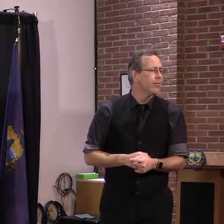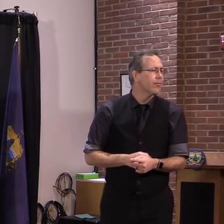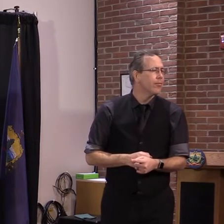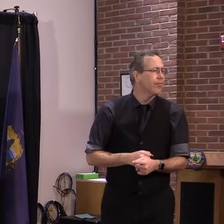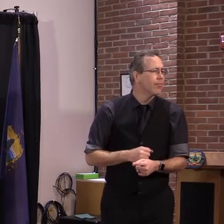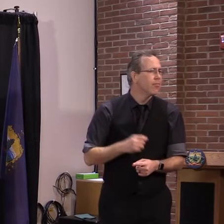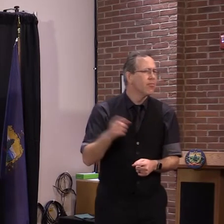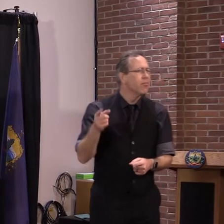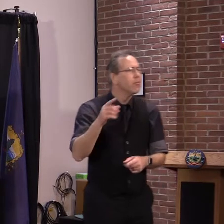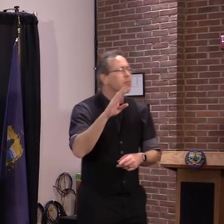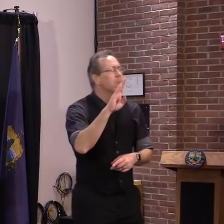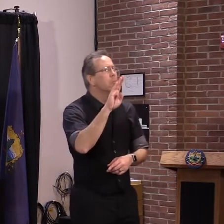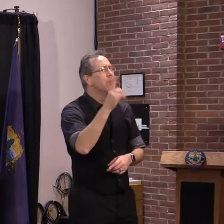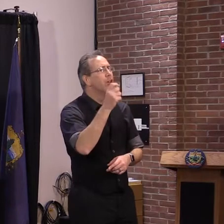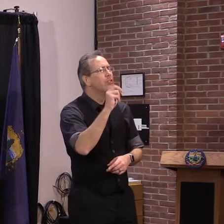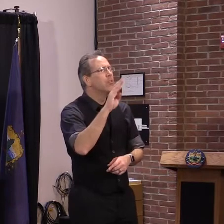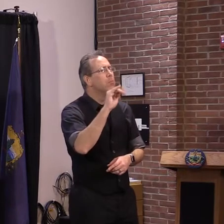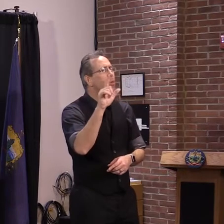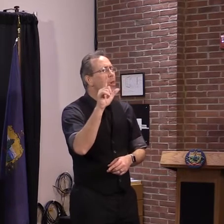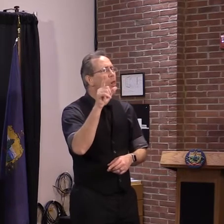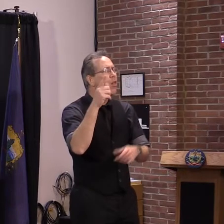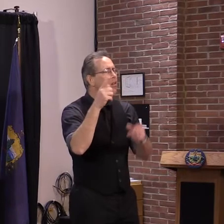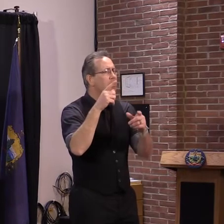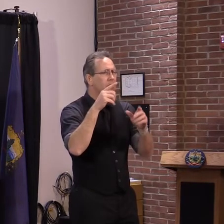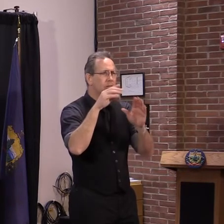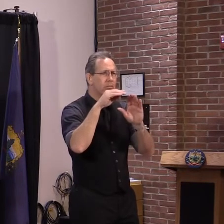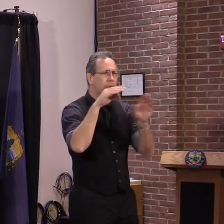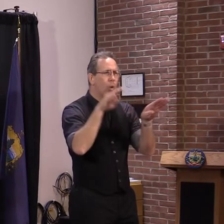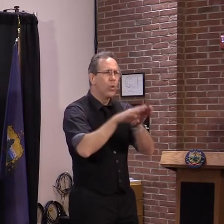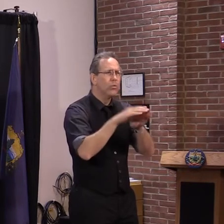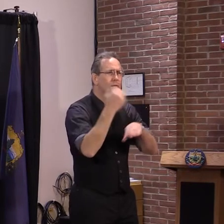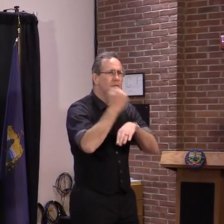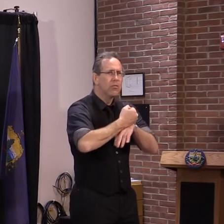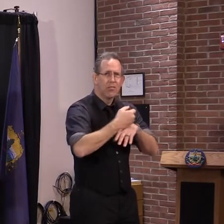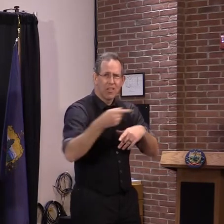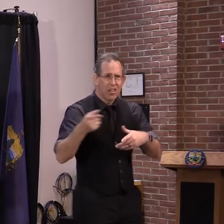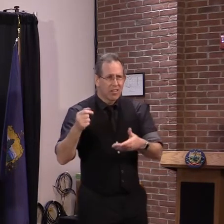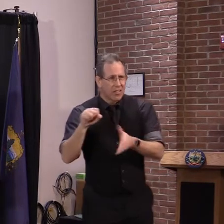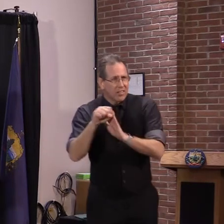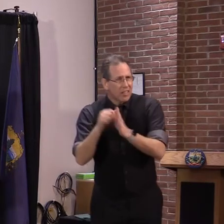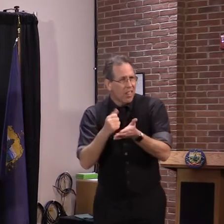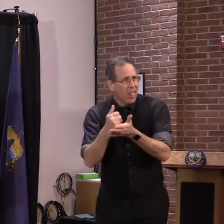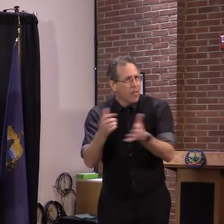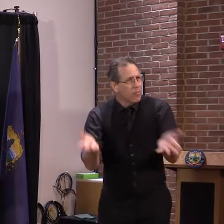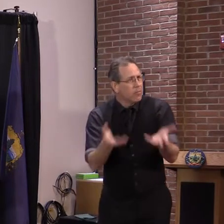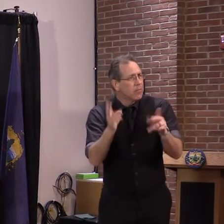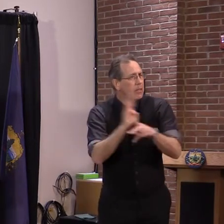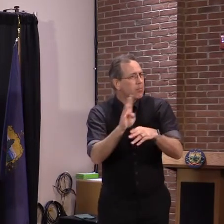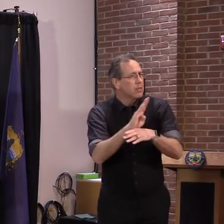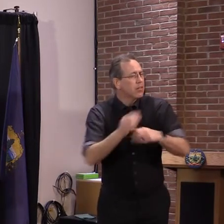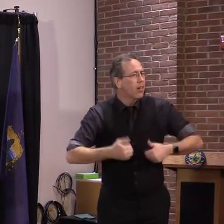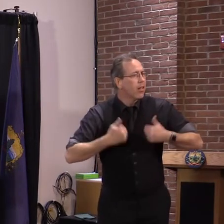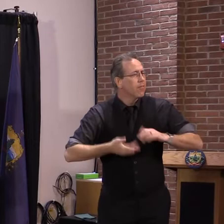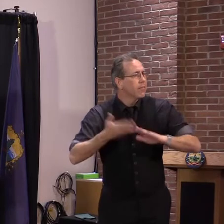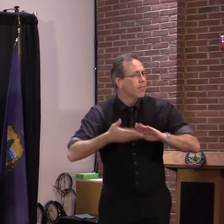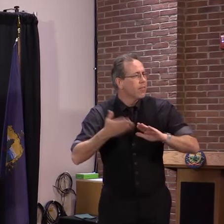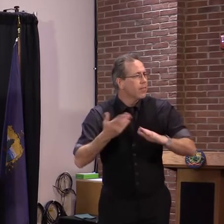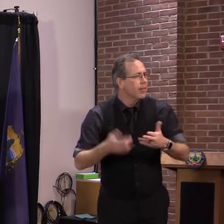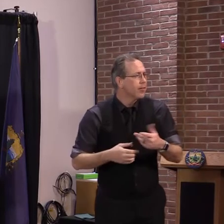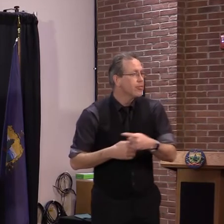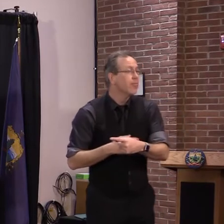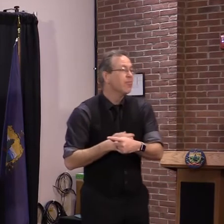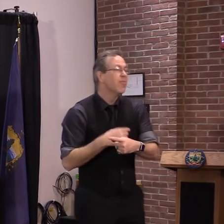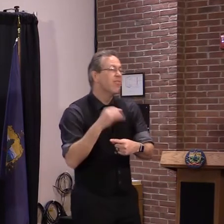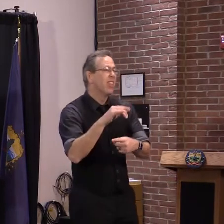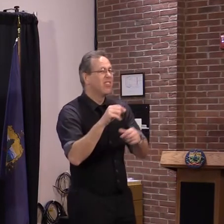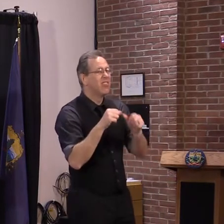For the foreseeable future, it's going to be a hole in the ground. Well, I mean, that's an ongoing issue that the